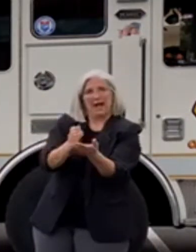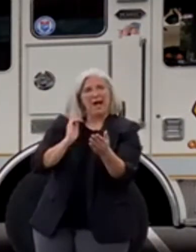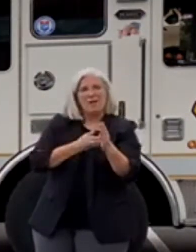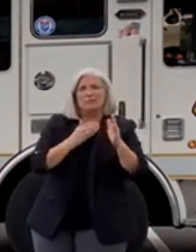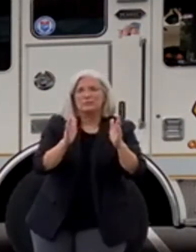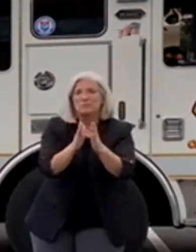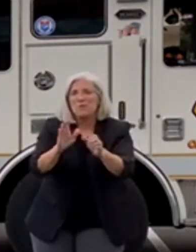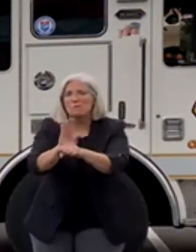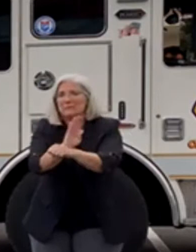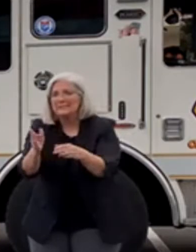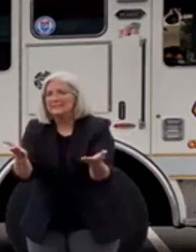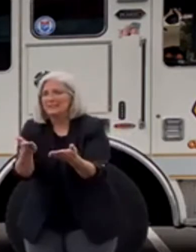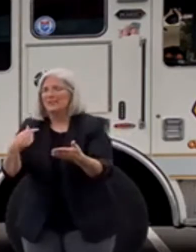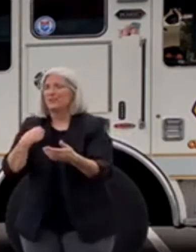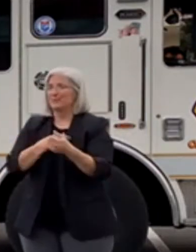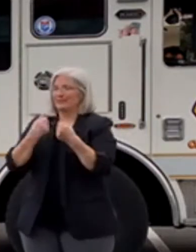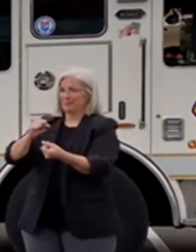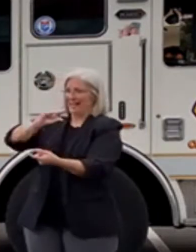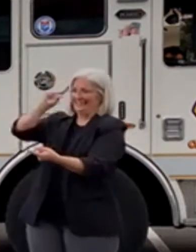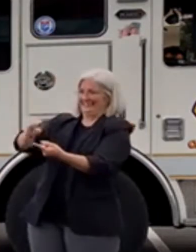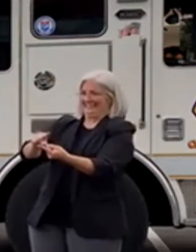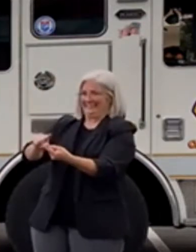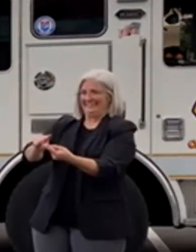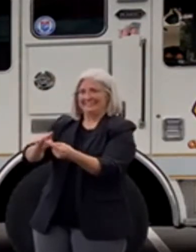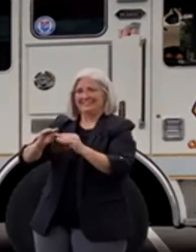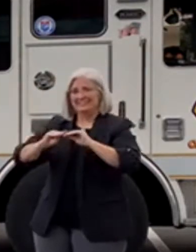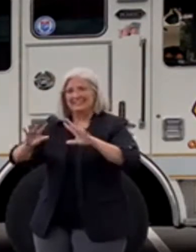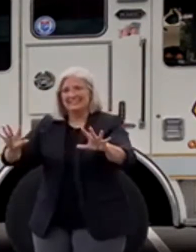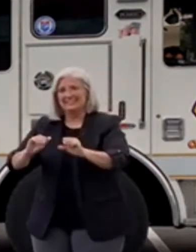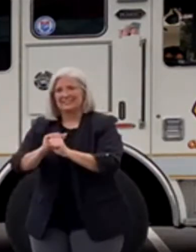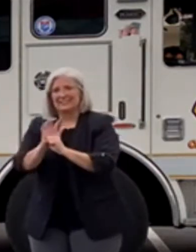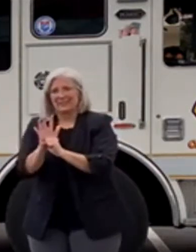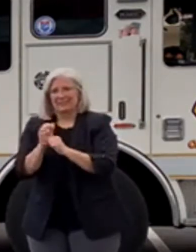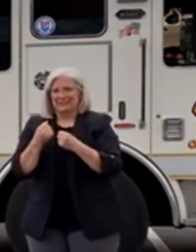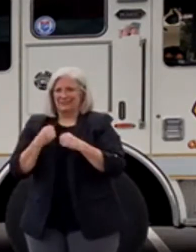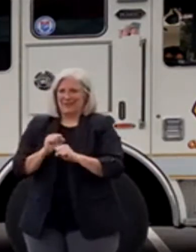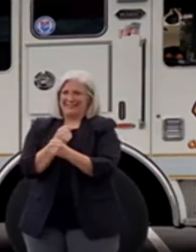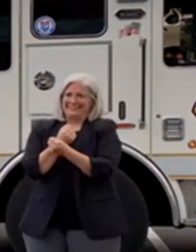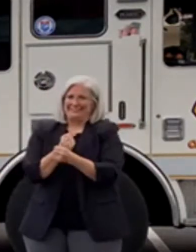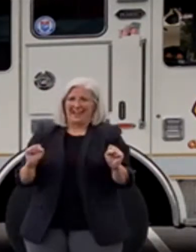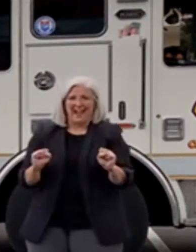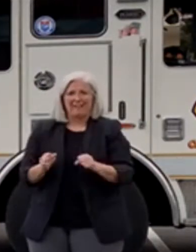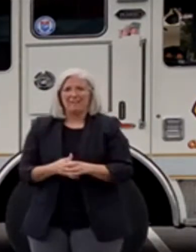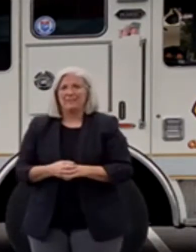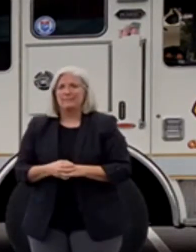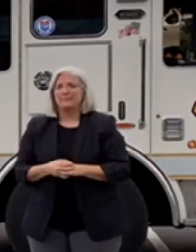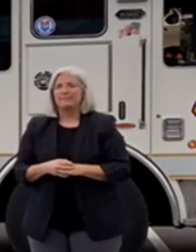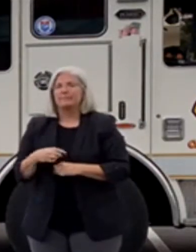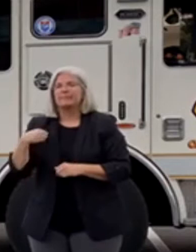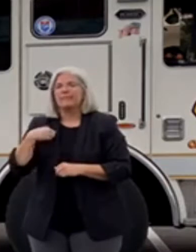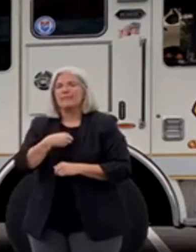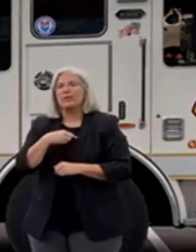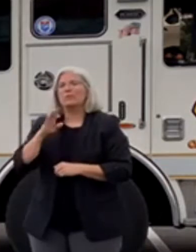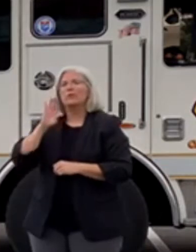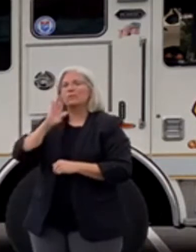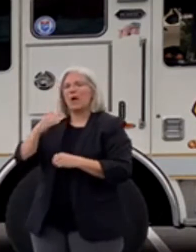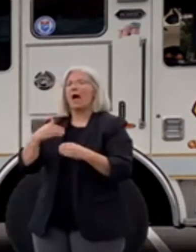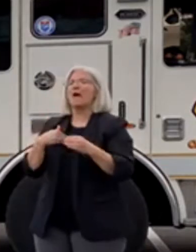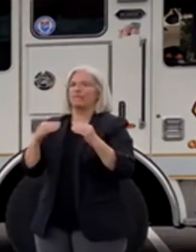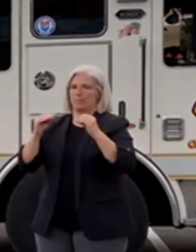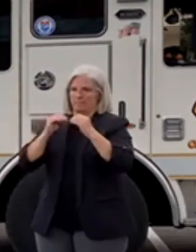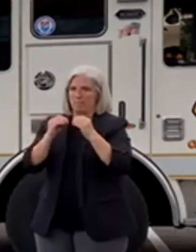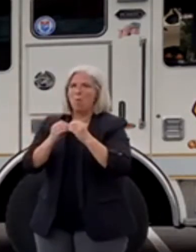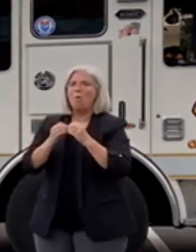surge. To do so, we will be having ramped up enforcement. We're engaging other